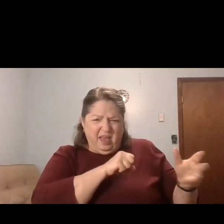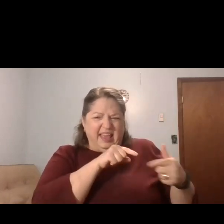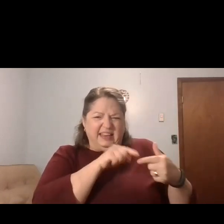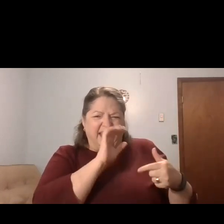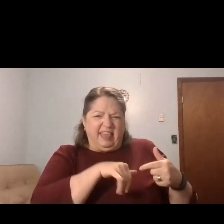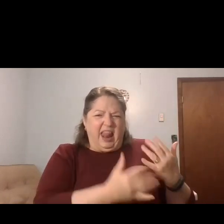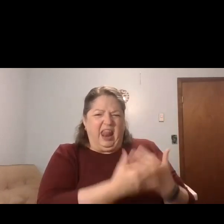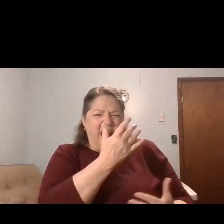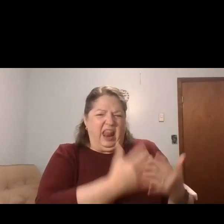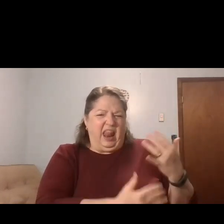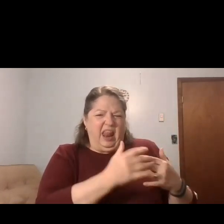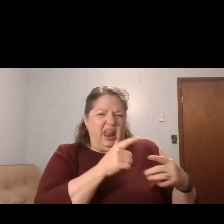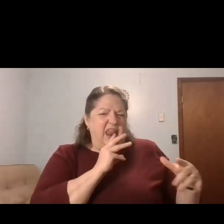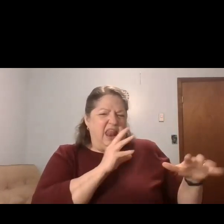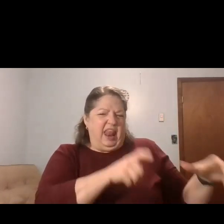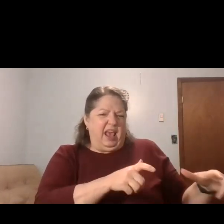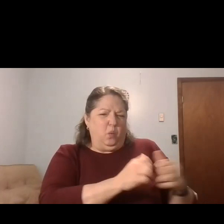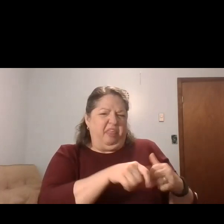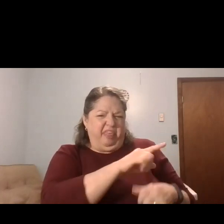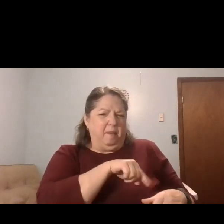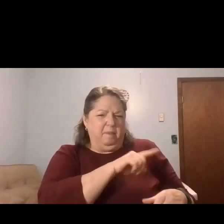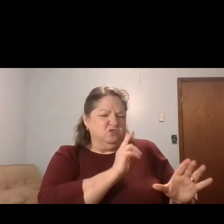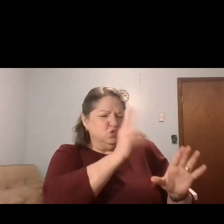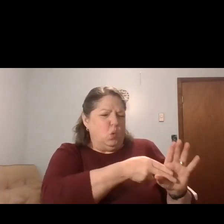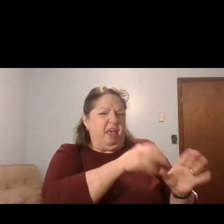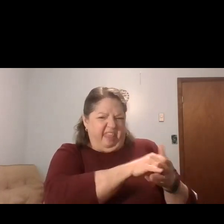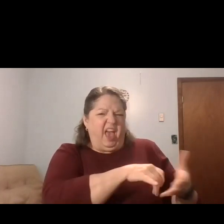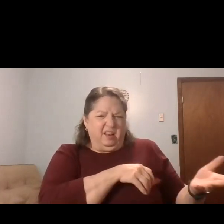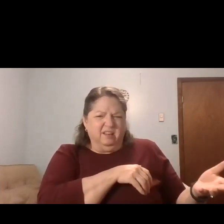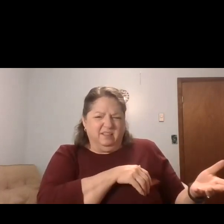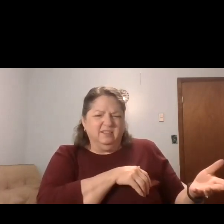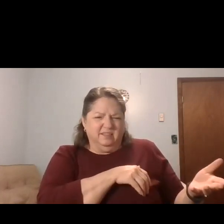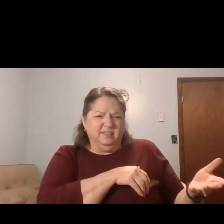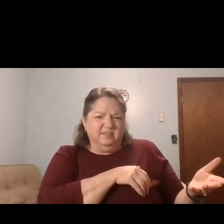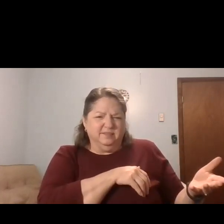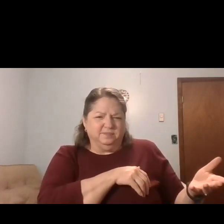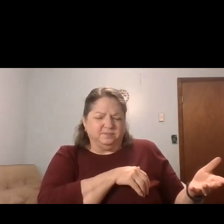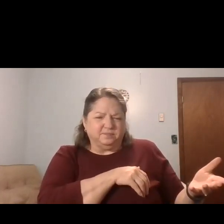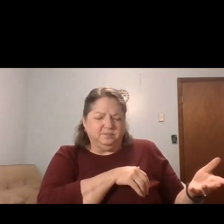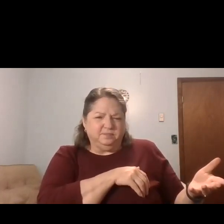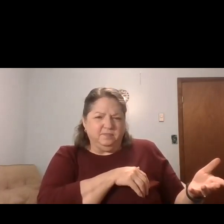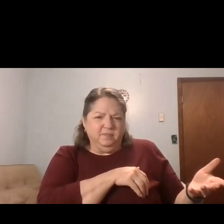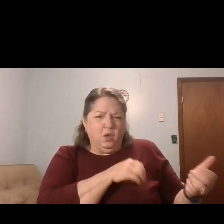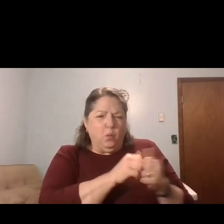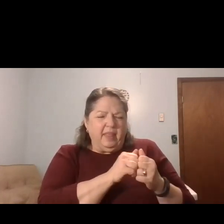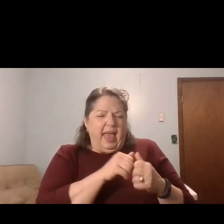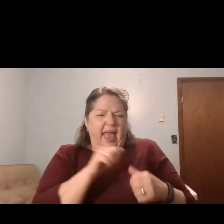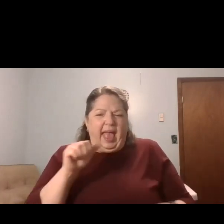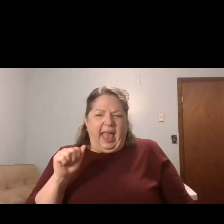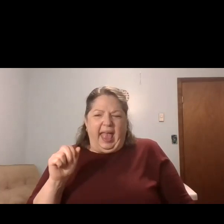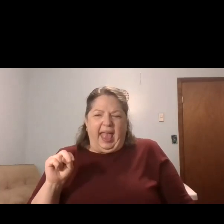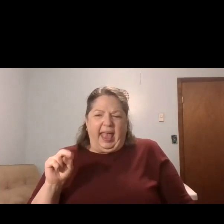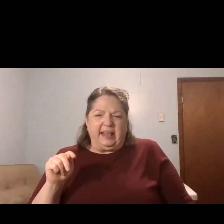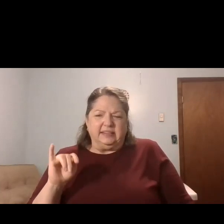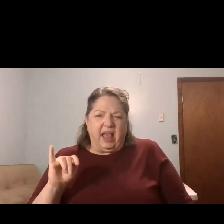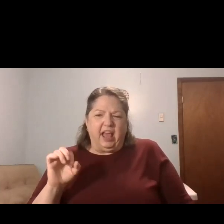of burning sulfur along with, so he can join the Antichrist and the false prophet. And then, of course, the people who followed